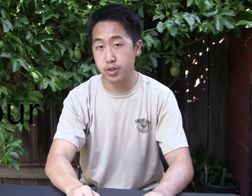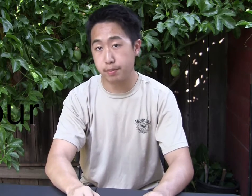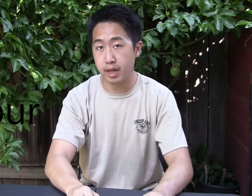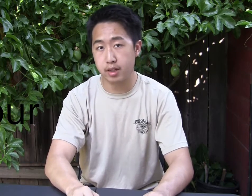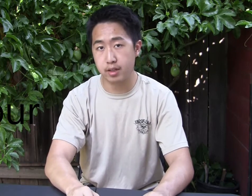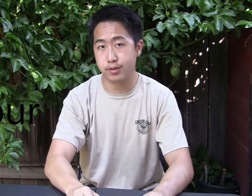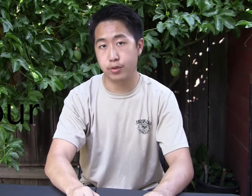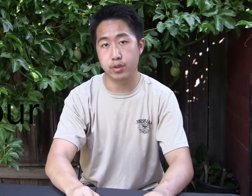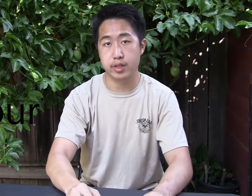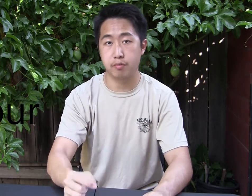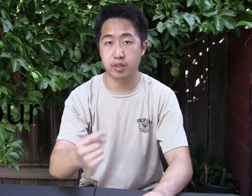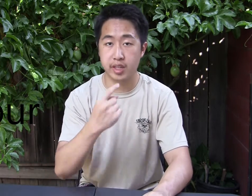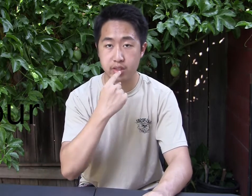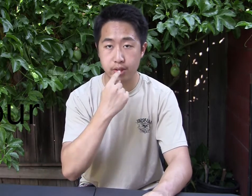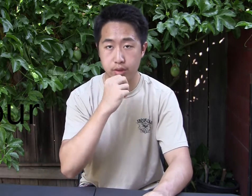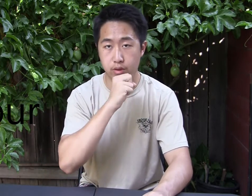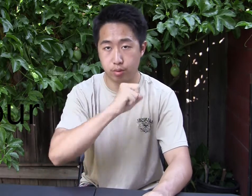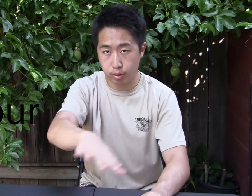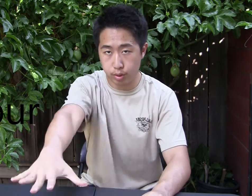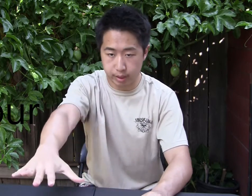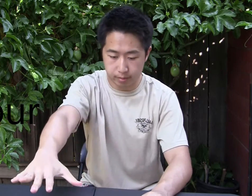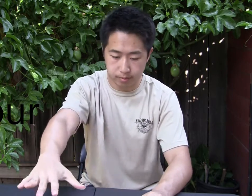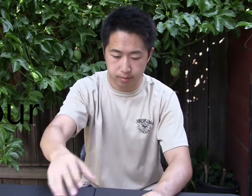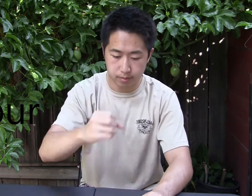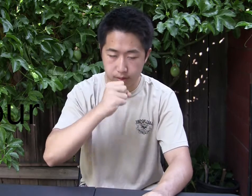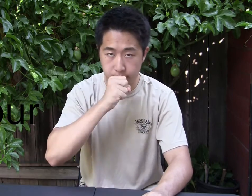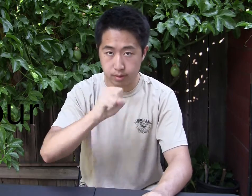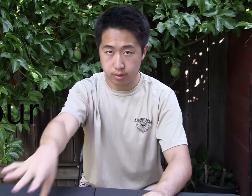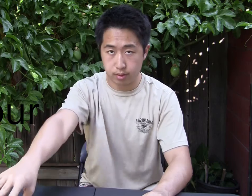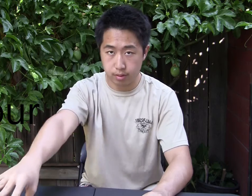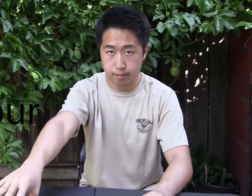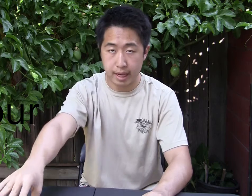bad taste. Do the sign for taste and throw it away. Bad.